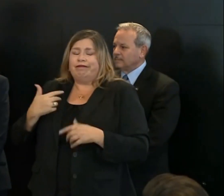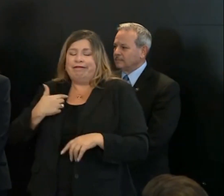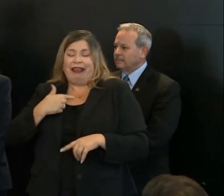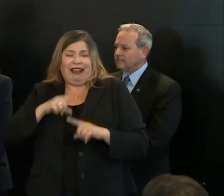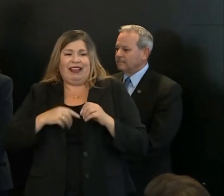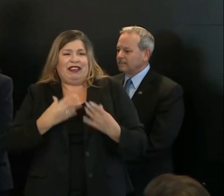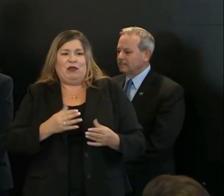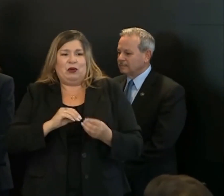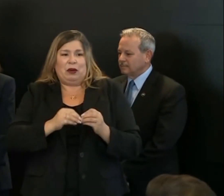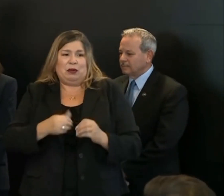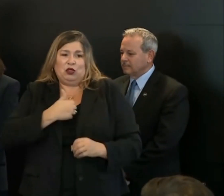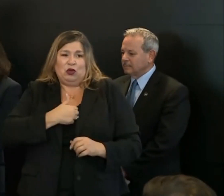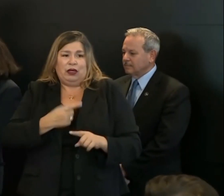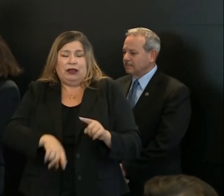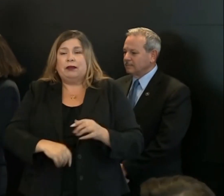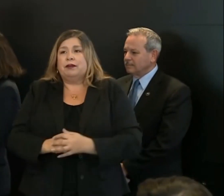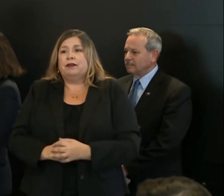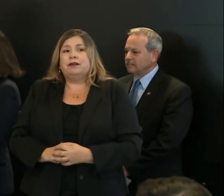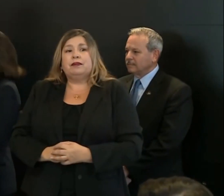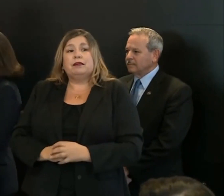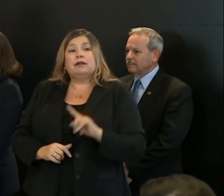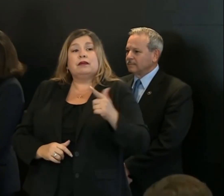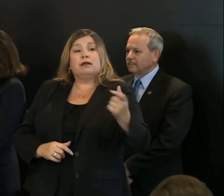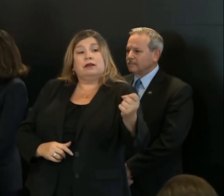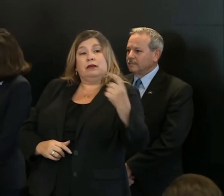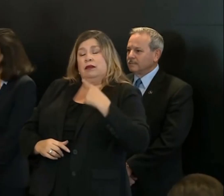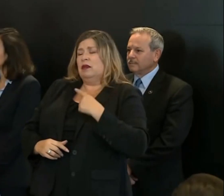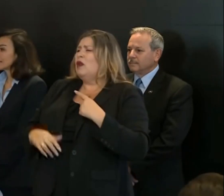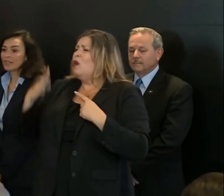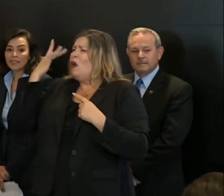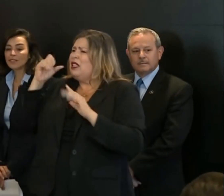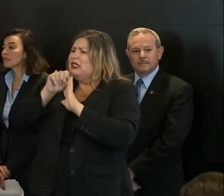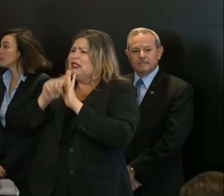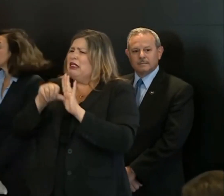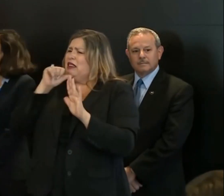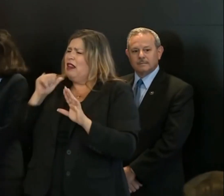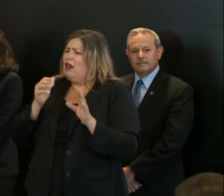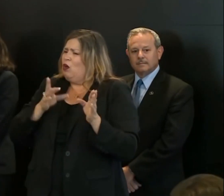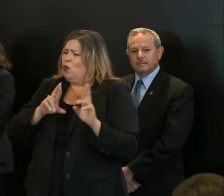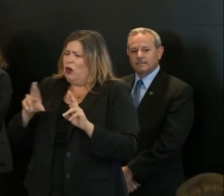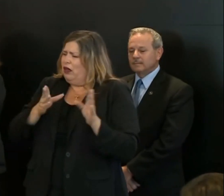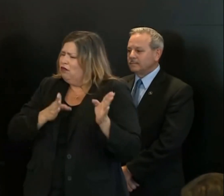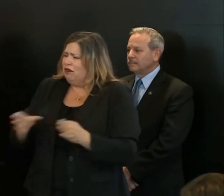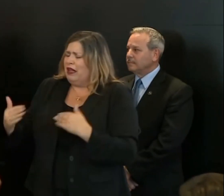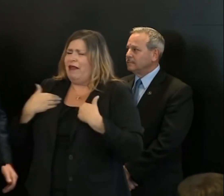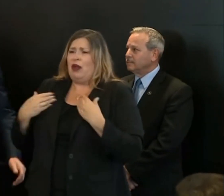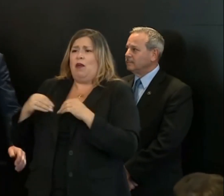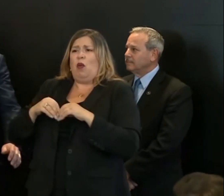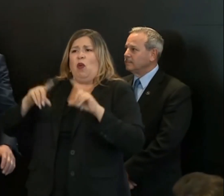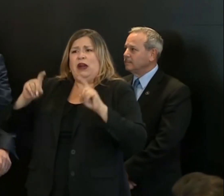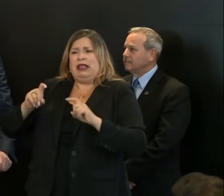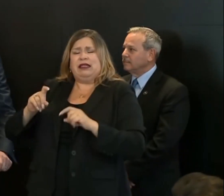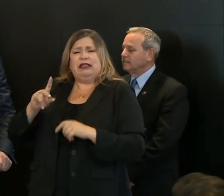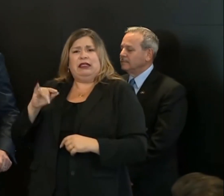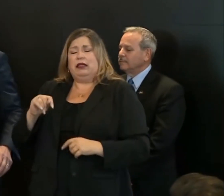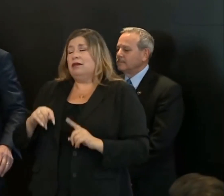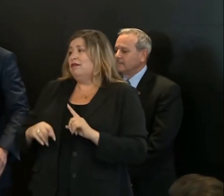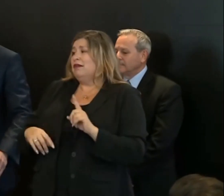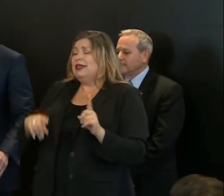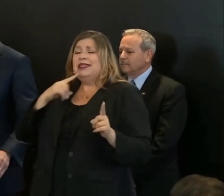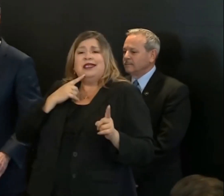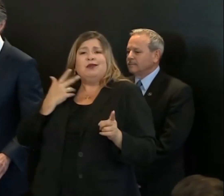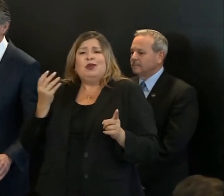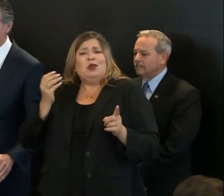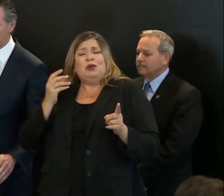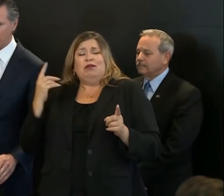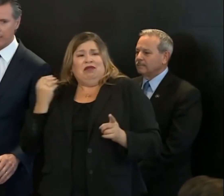time. So, can you explain why the state wasn't prepared with more testing kits? Well, no state was. No state had the ability